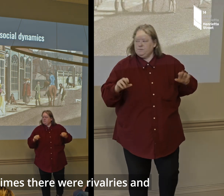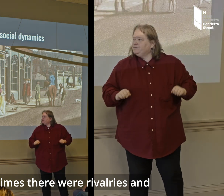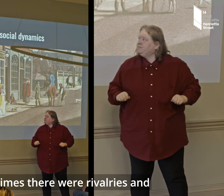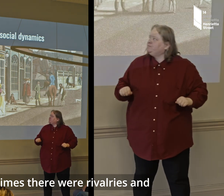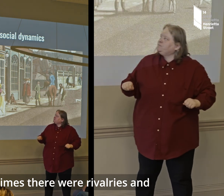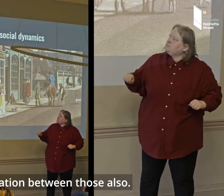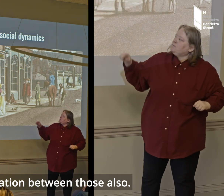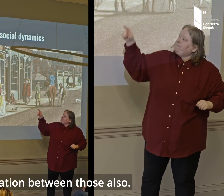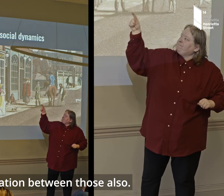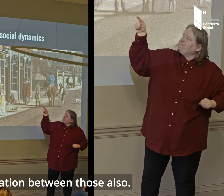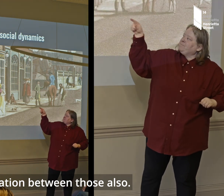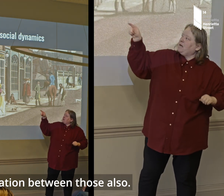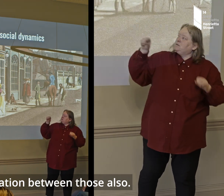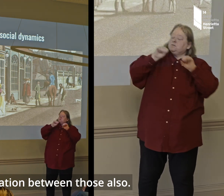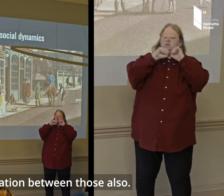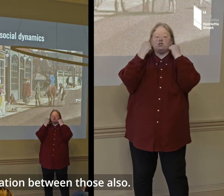rivalries and